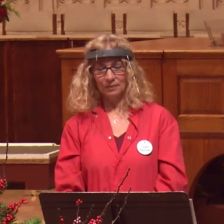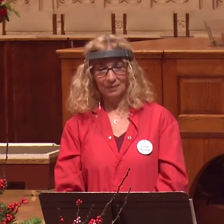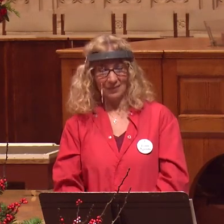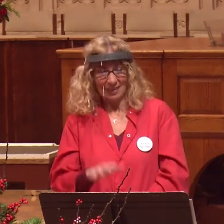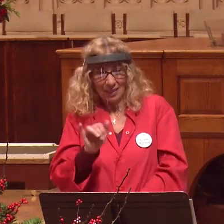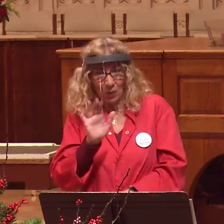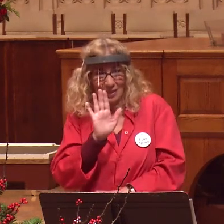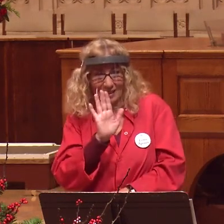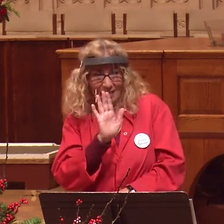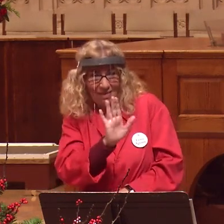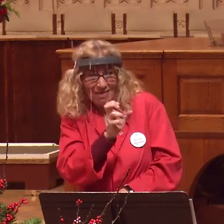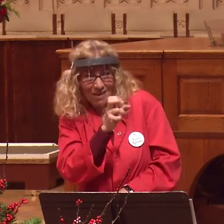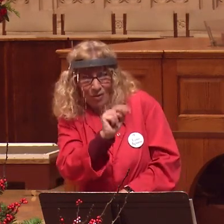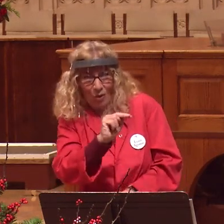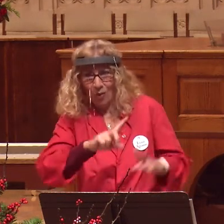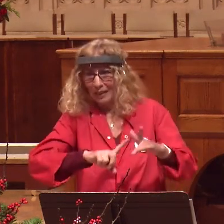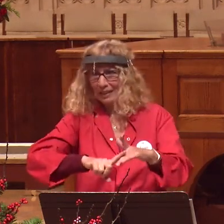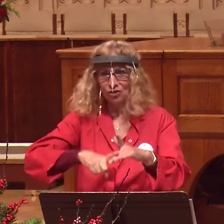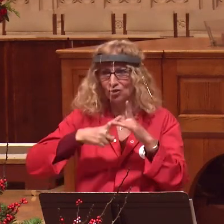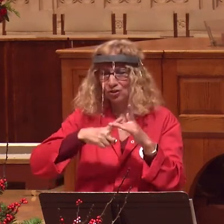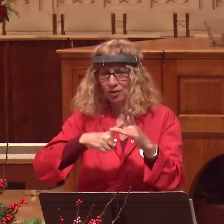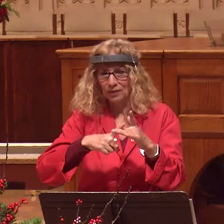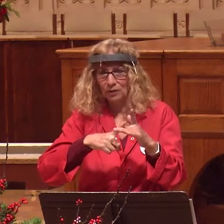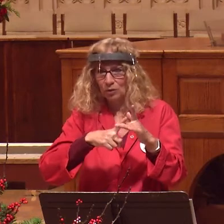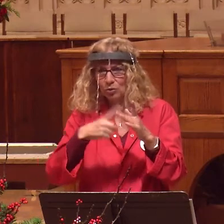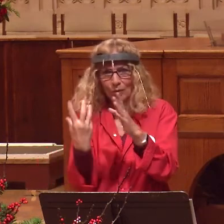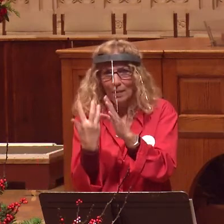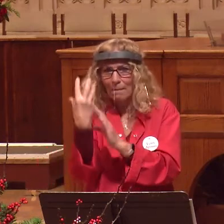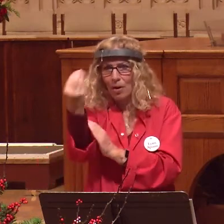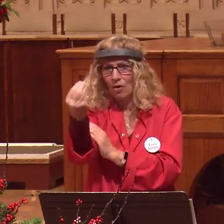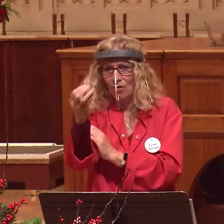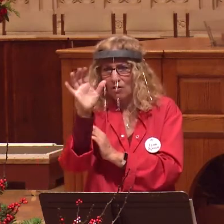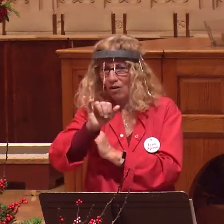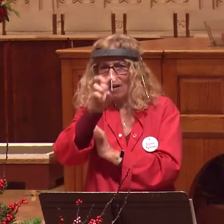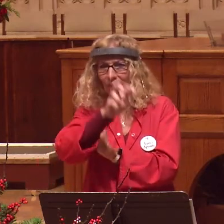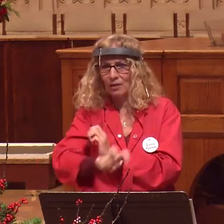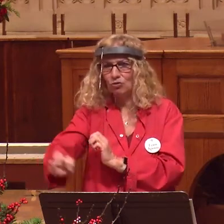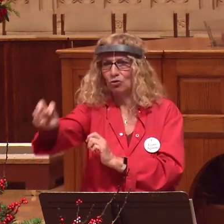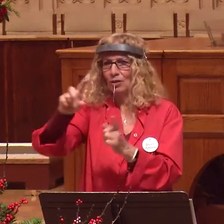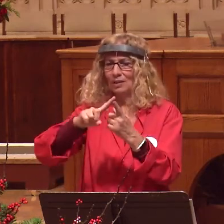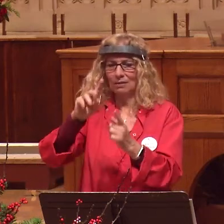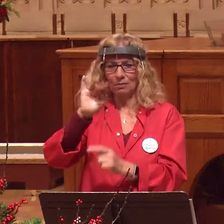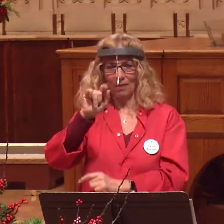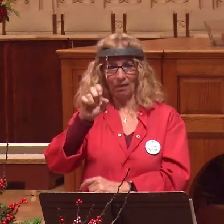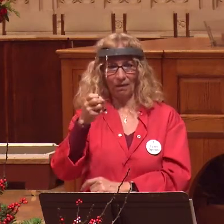their own initiative to embark on the journey to Bethlehem.